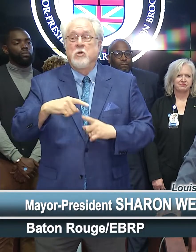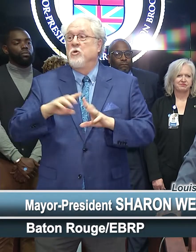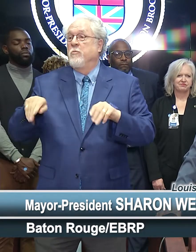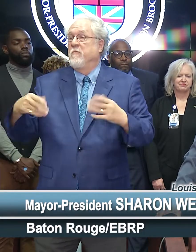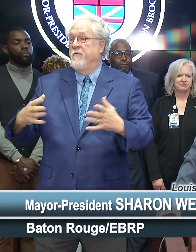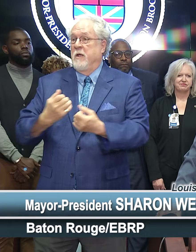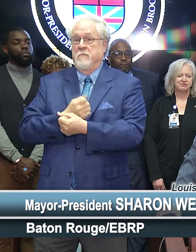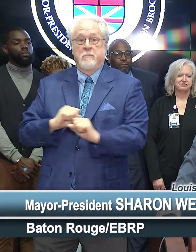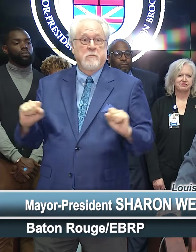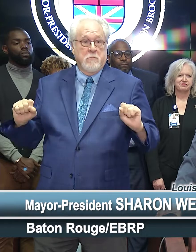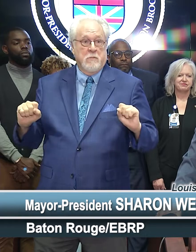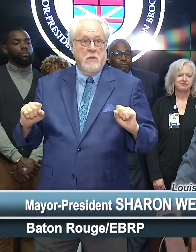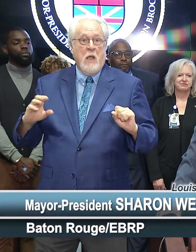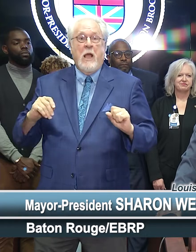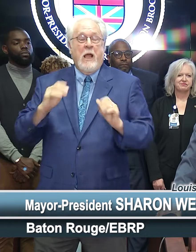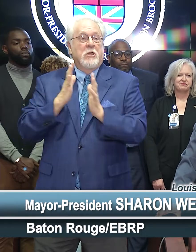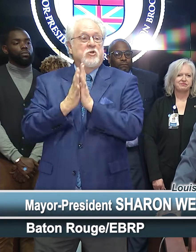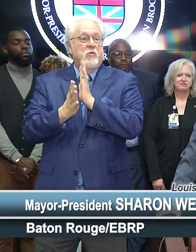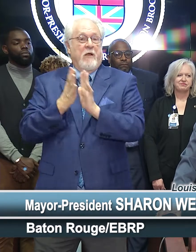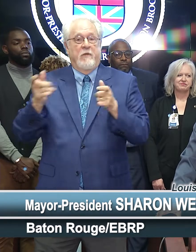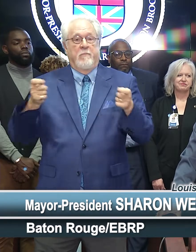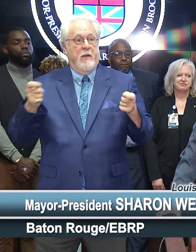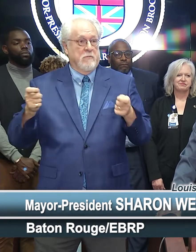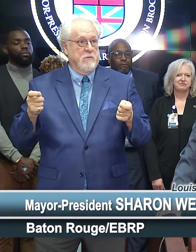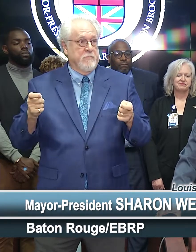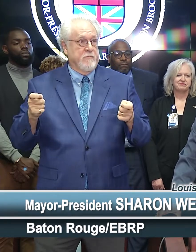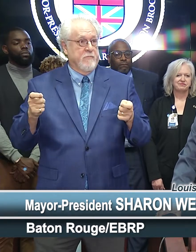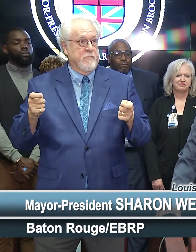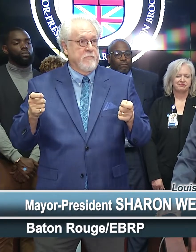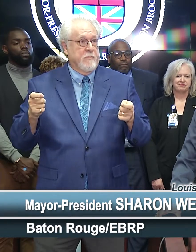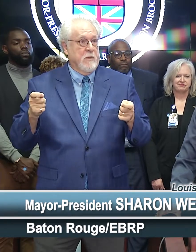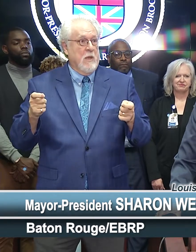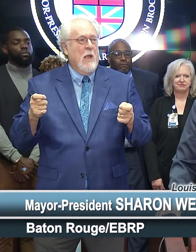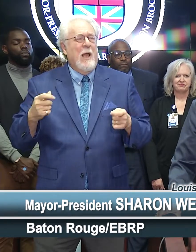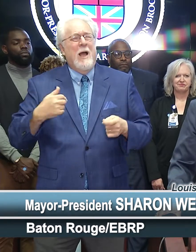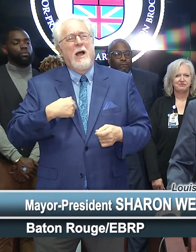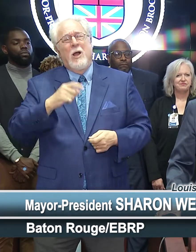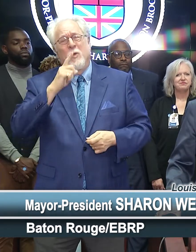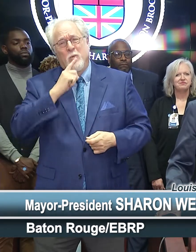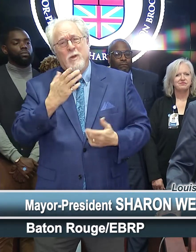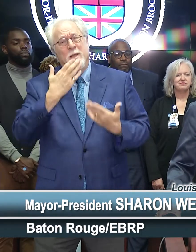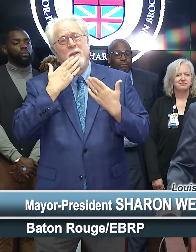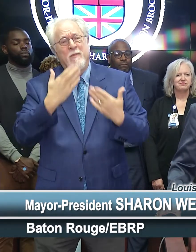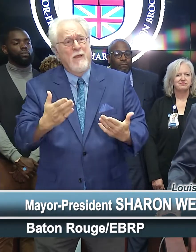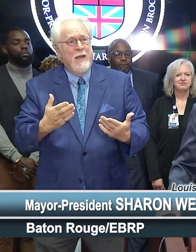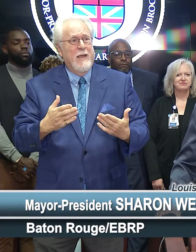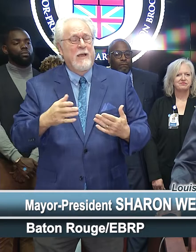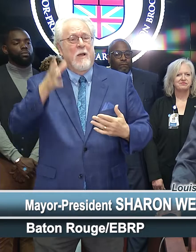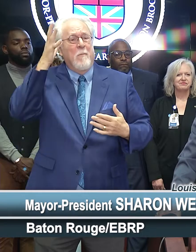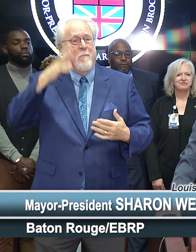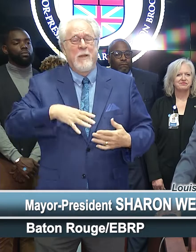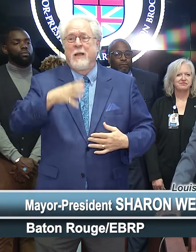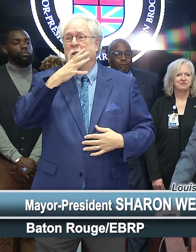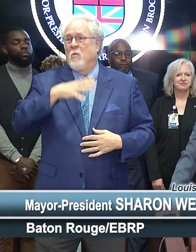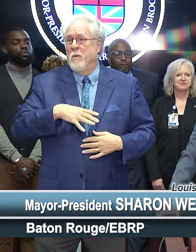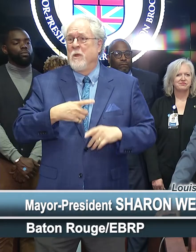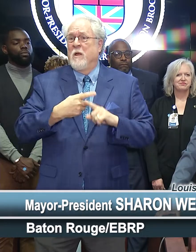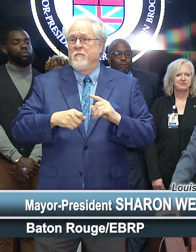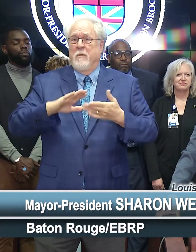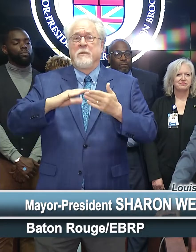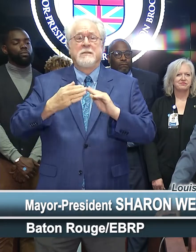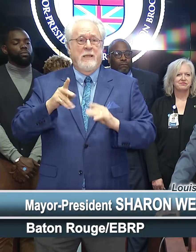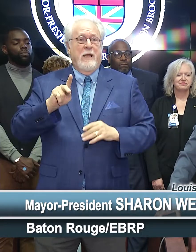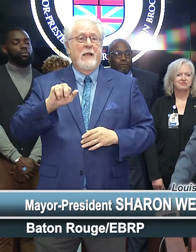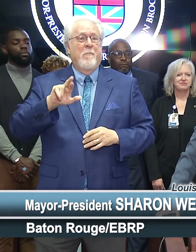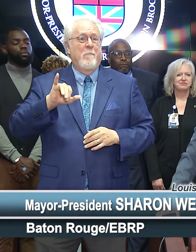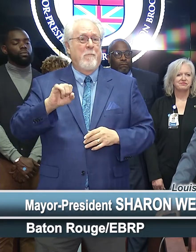provide security and traffic management. I really want to thank the men and women of City